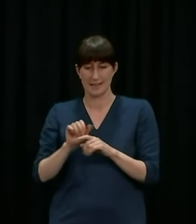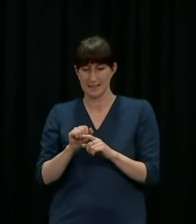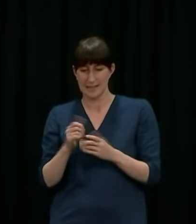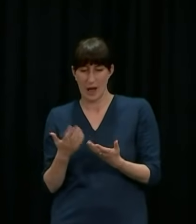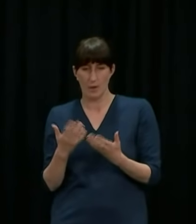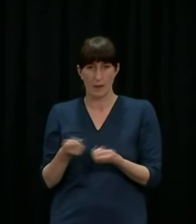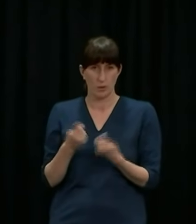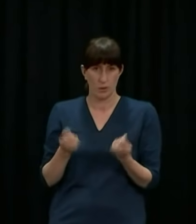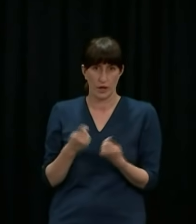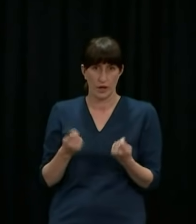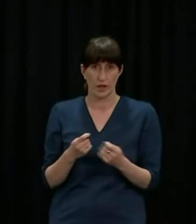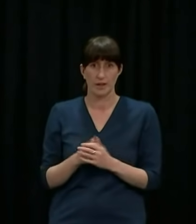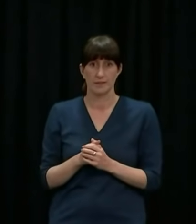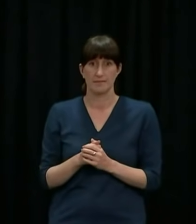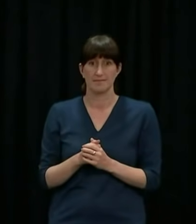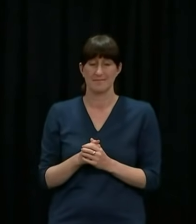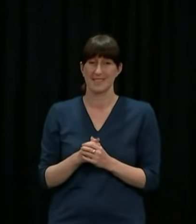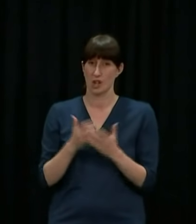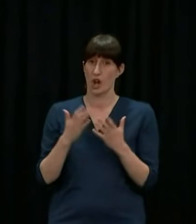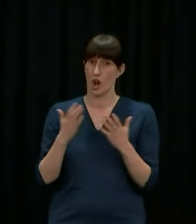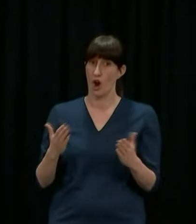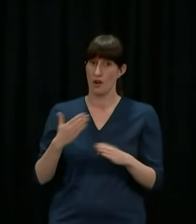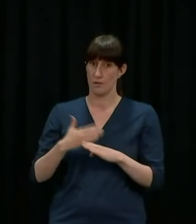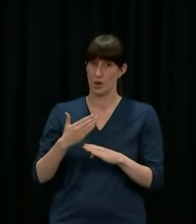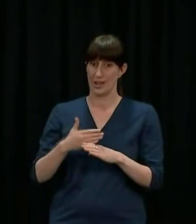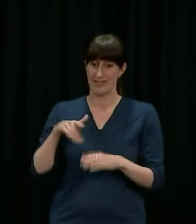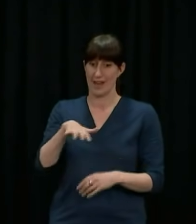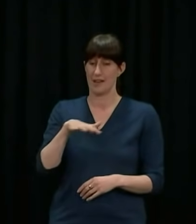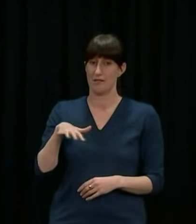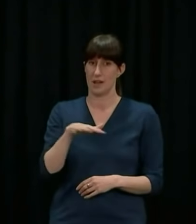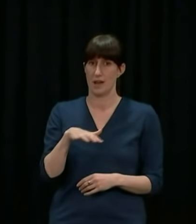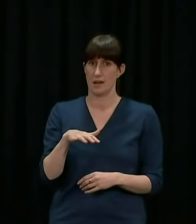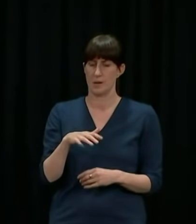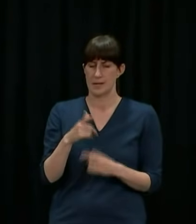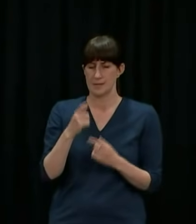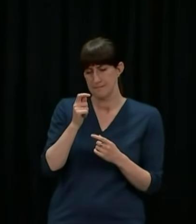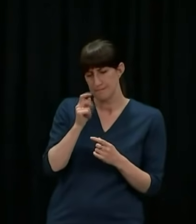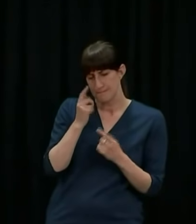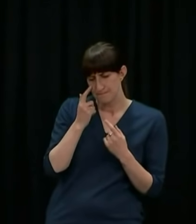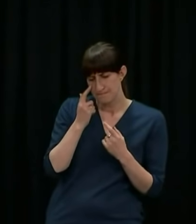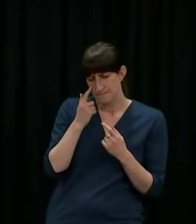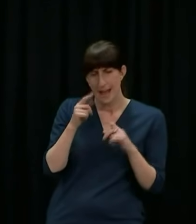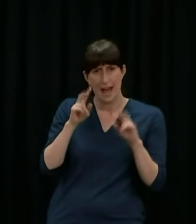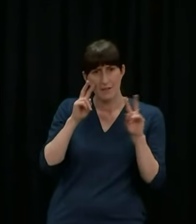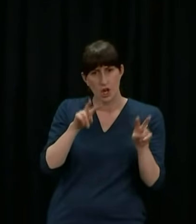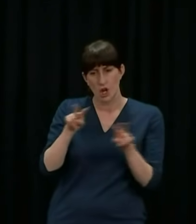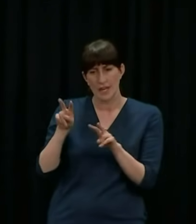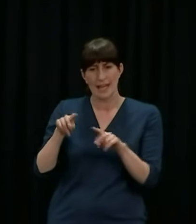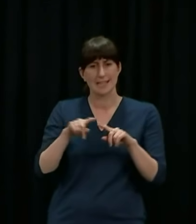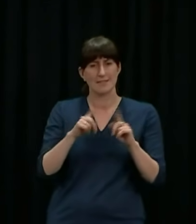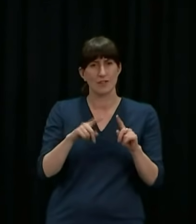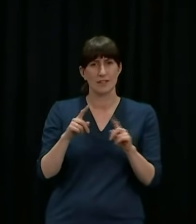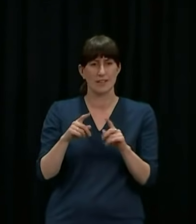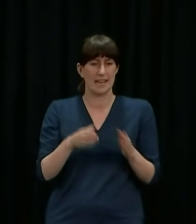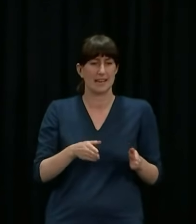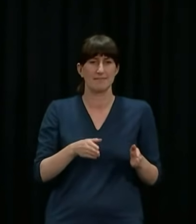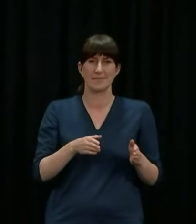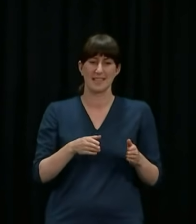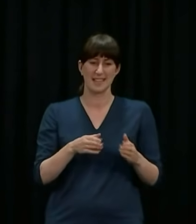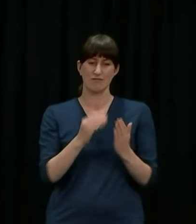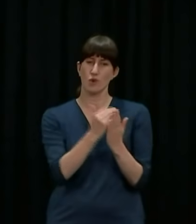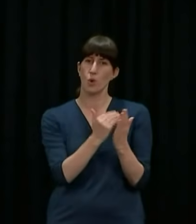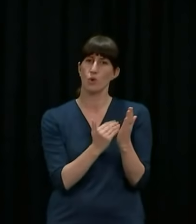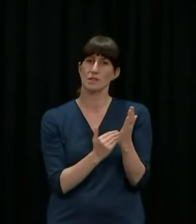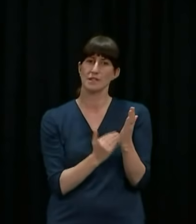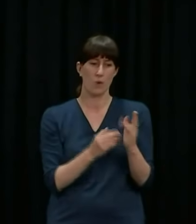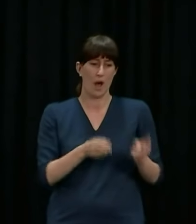soon. There's a lot of work happening in that space. We are very closely looking at our MIQ settings in light of what we're now dealing with domestically in